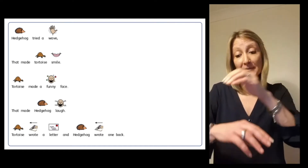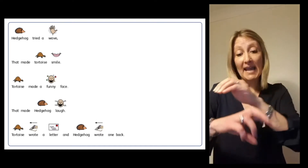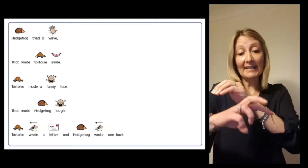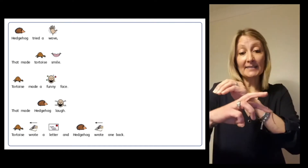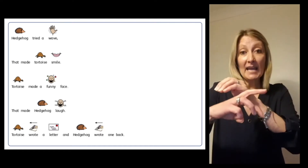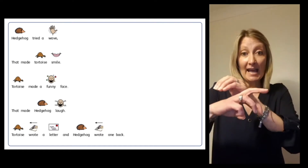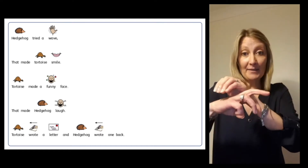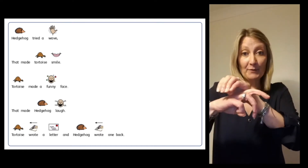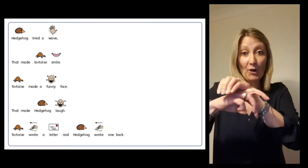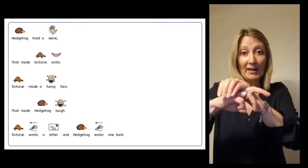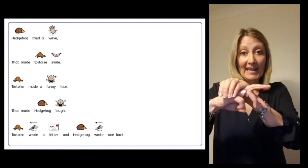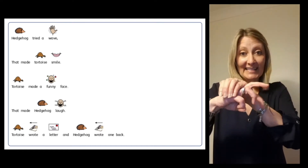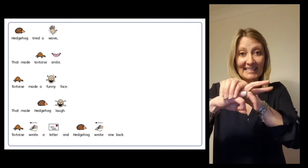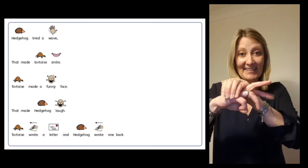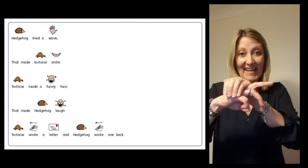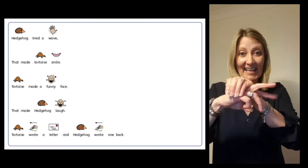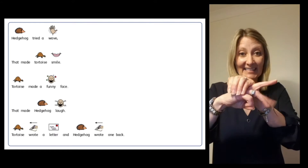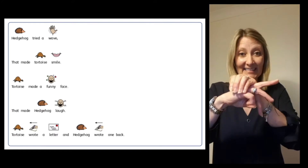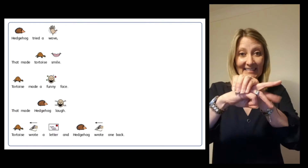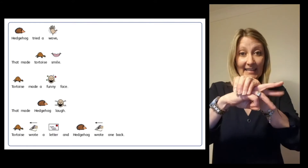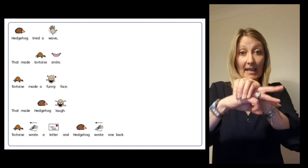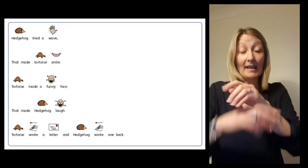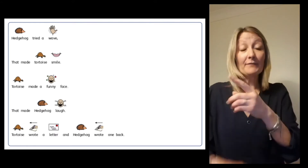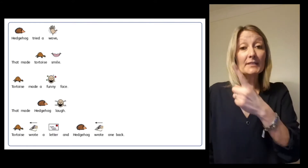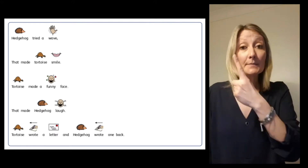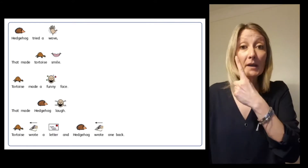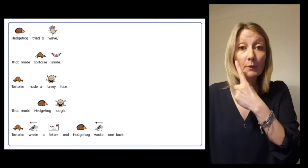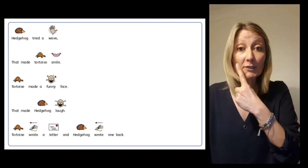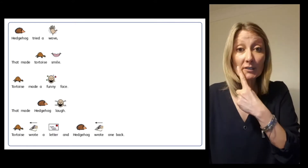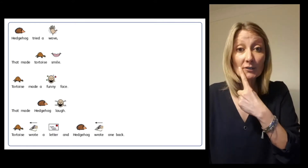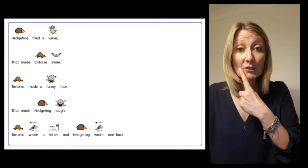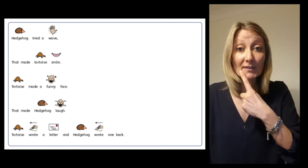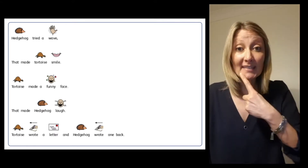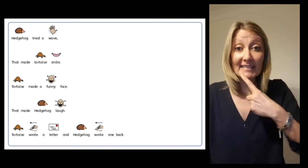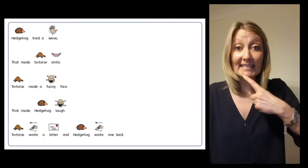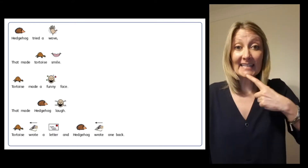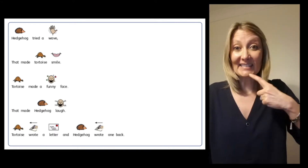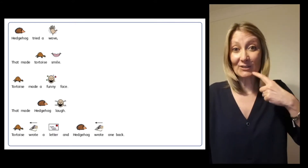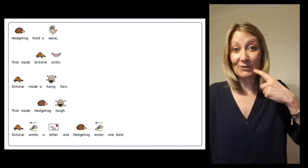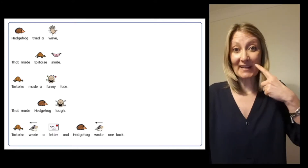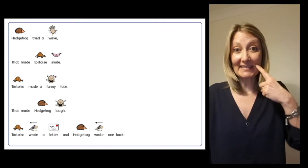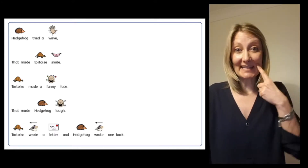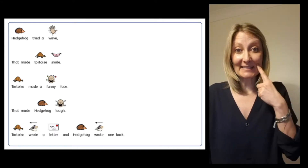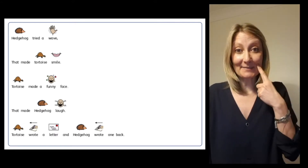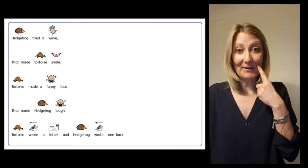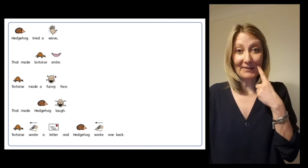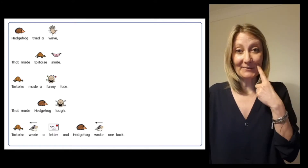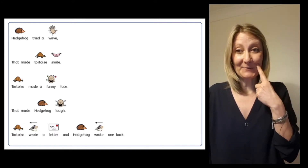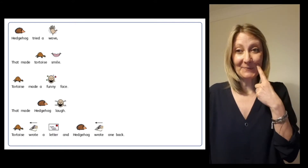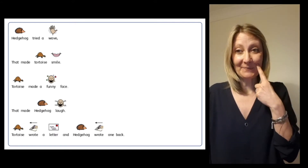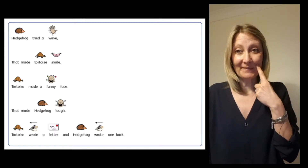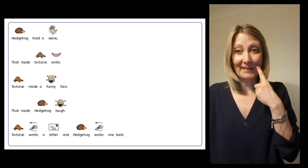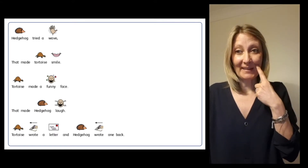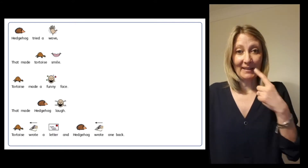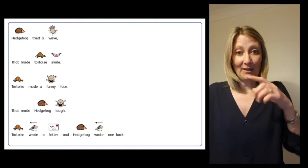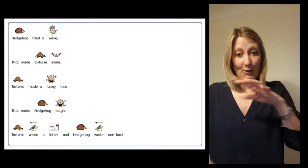cupped hand, and then we've got our legs and our head. And for smile, we're just going to use an index hand to trace that smile.